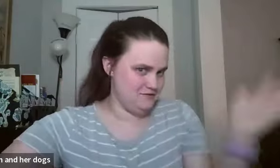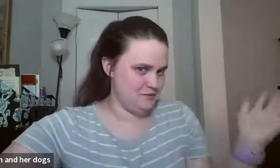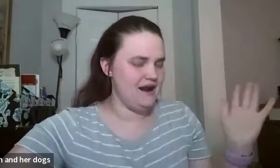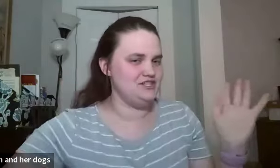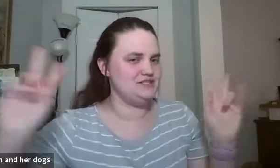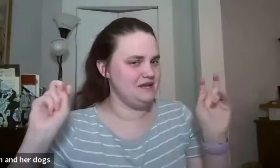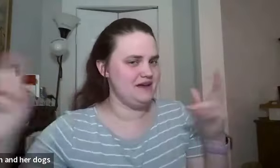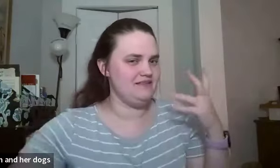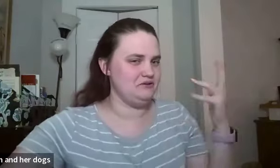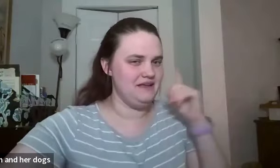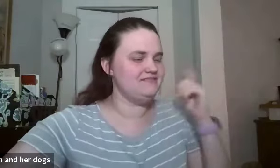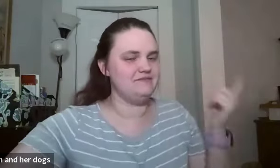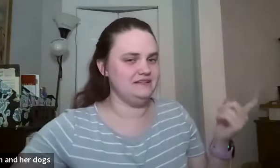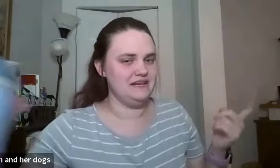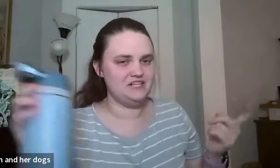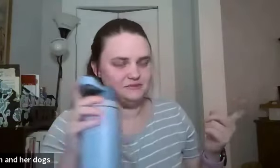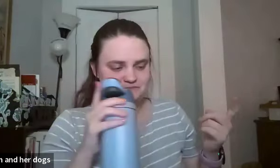everywhere. I just make that little like fun connection.